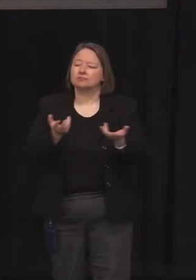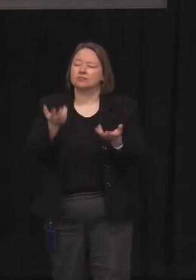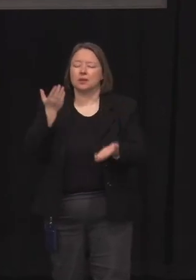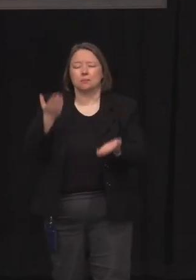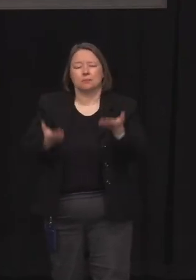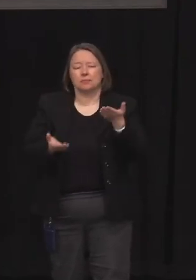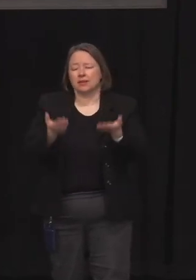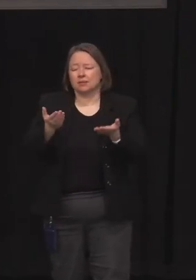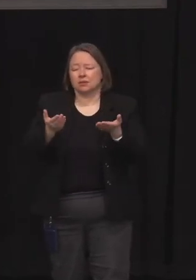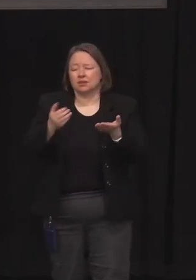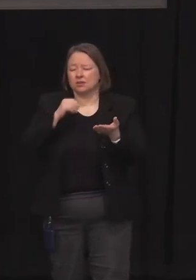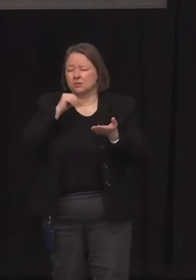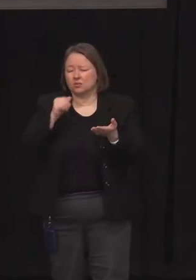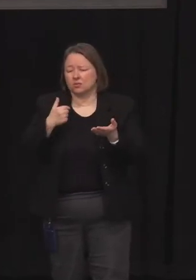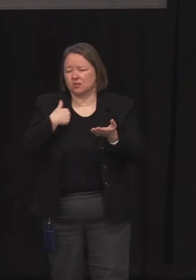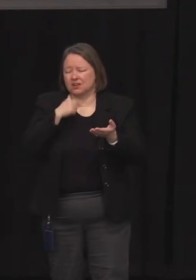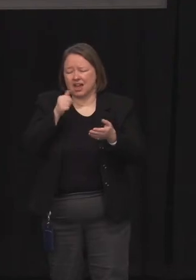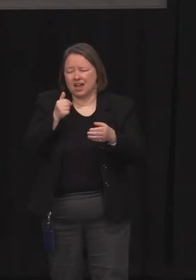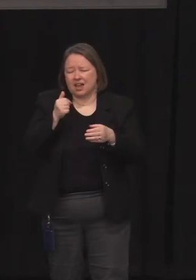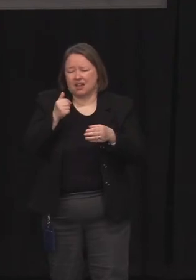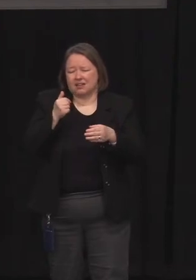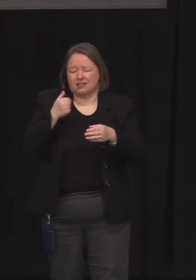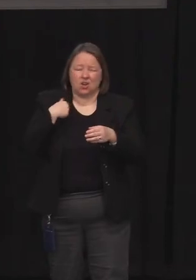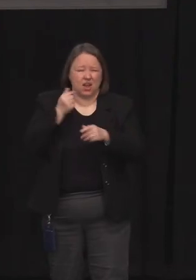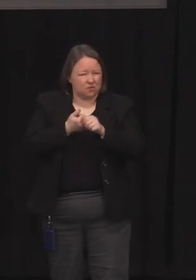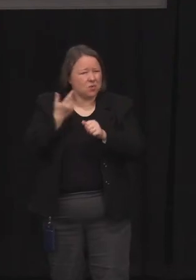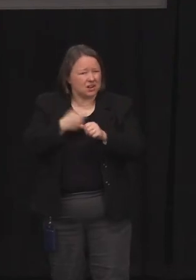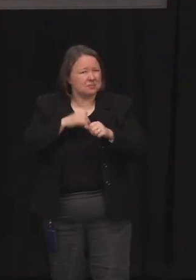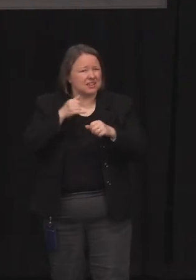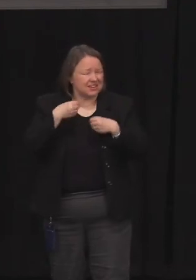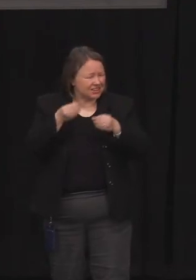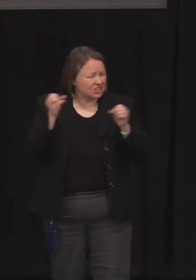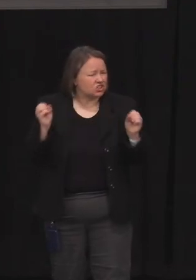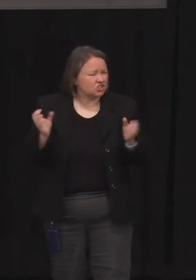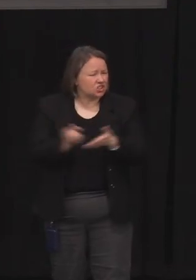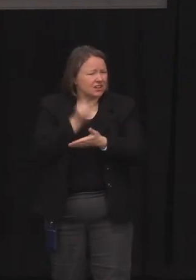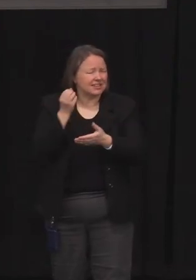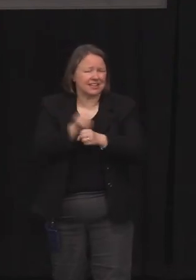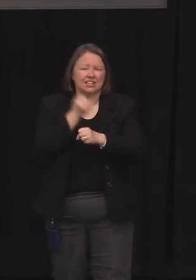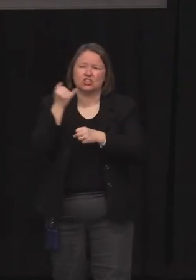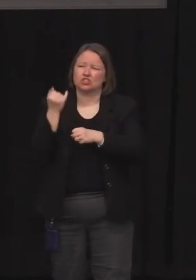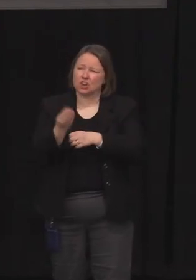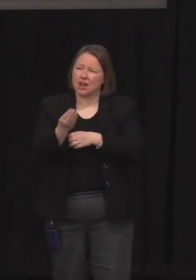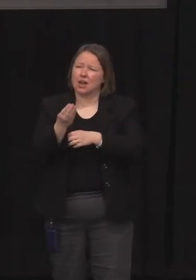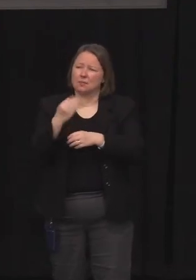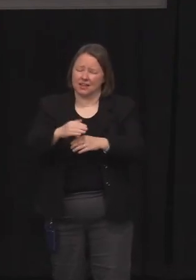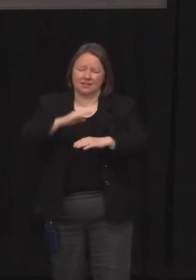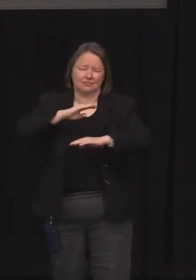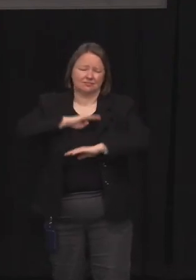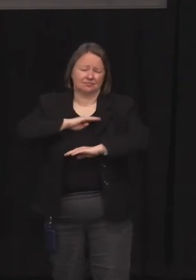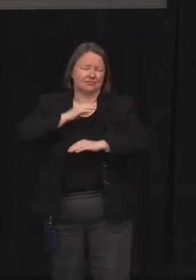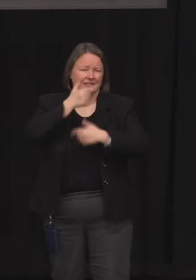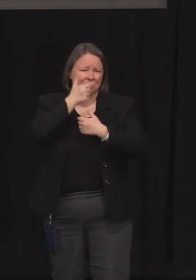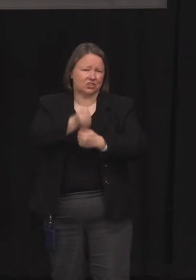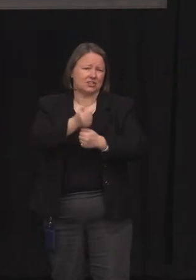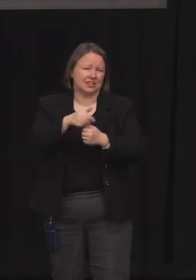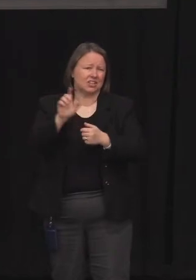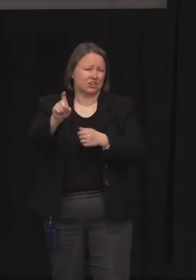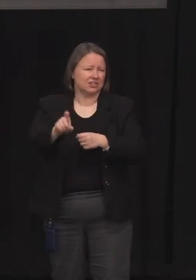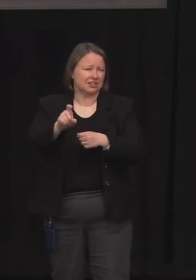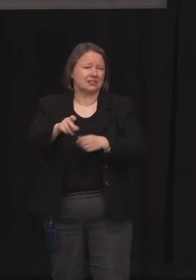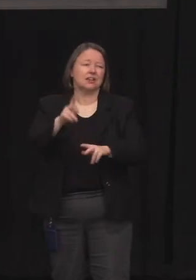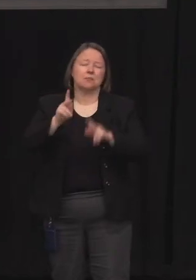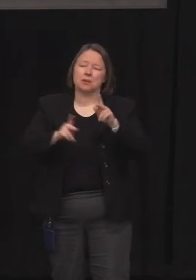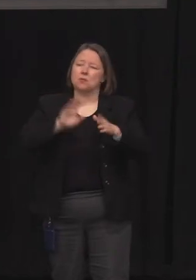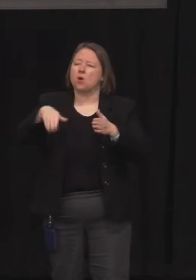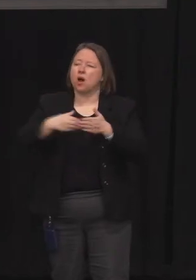we wouldn't have a wage gap among people working. Maybe everyone would be given a chance at getting a job that suits their interests and needs. Maybe people